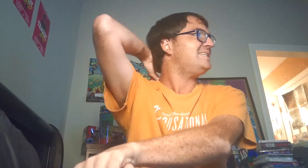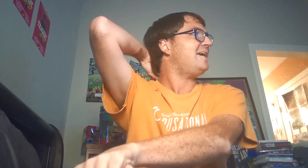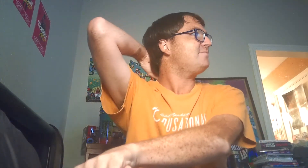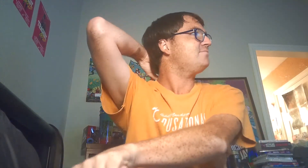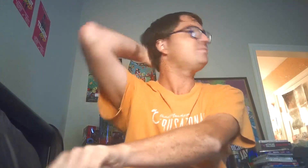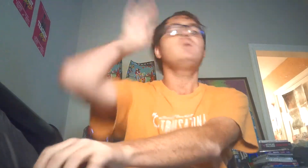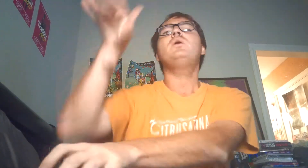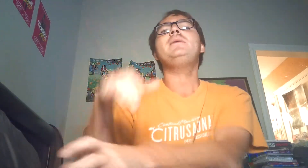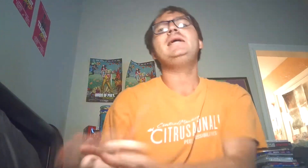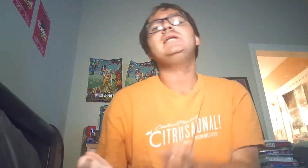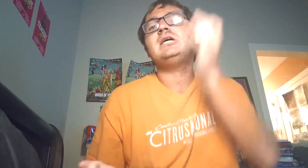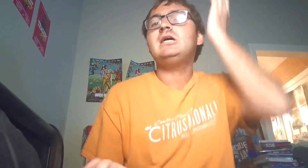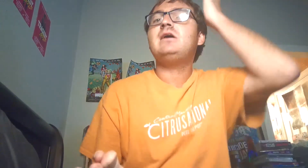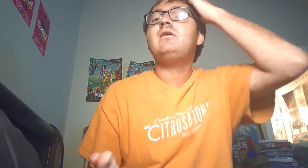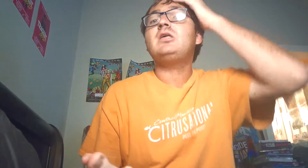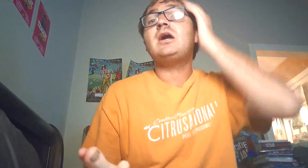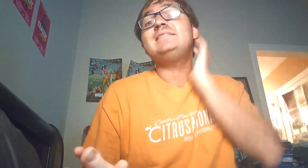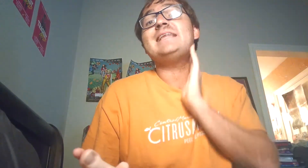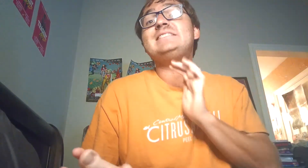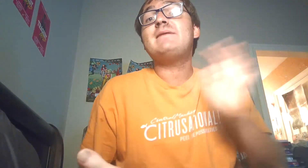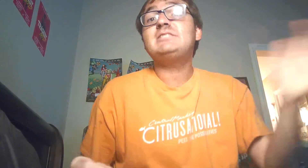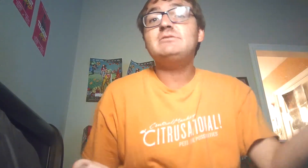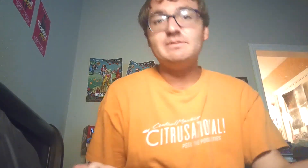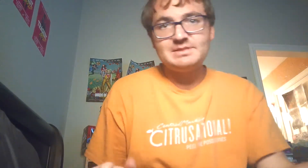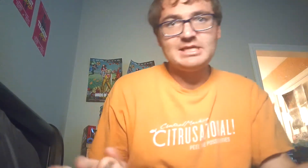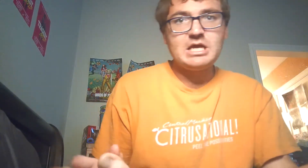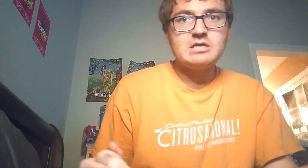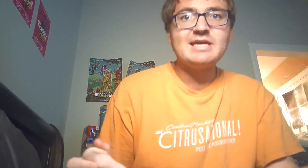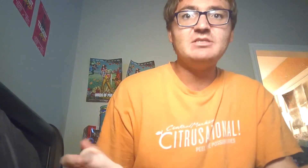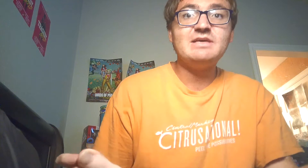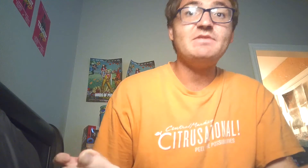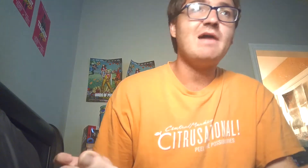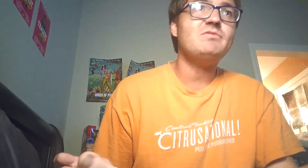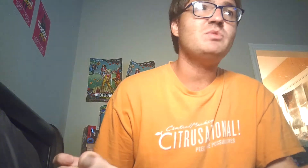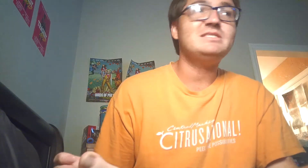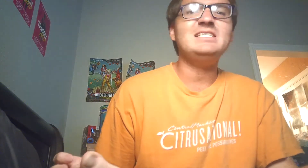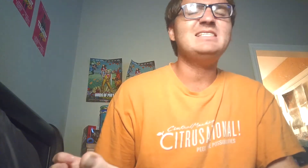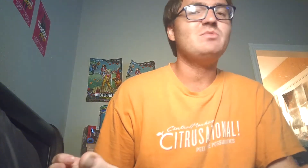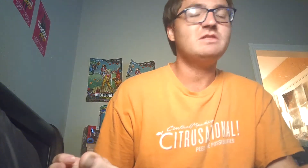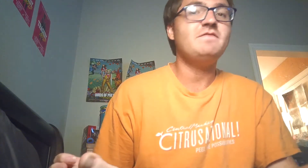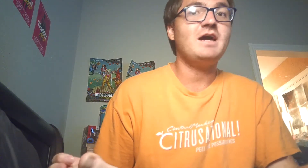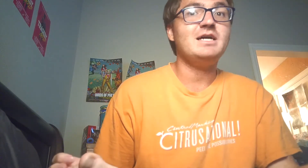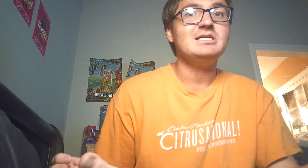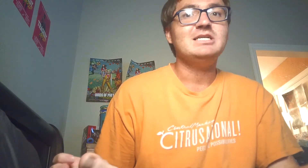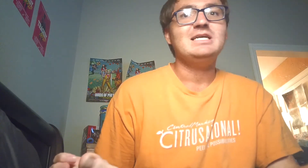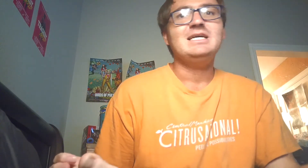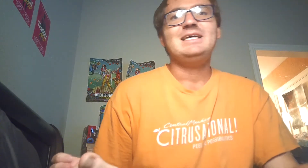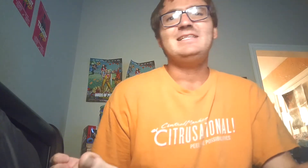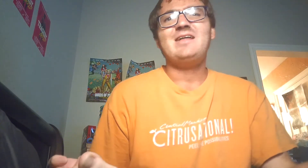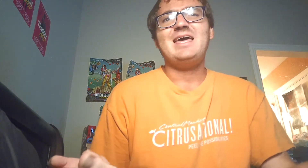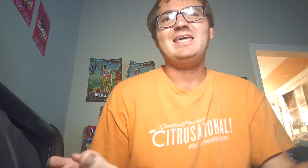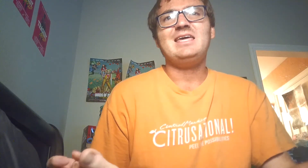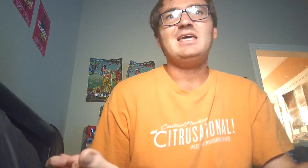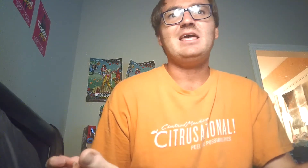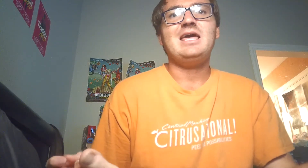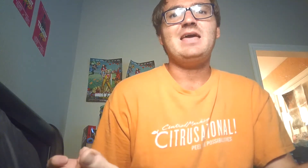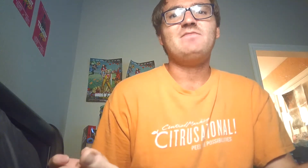thing. Well, I mean, y'all did that to my show, Gypsy. Cancel after 1 season. Like, what the fuck? Like, if the